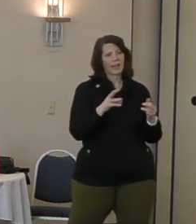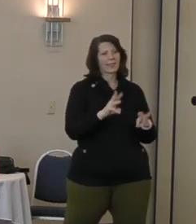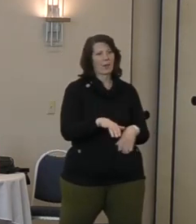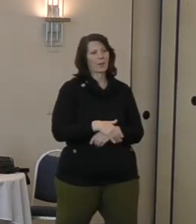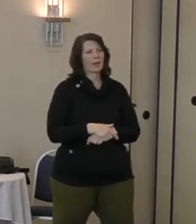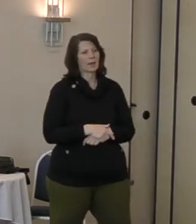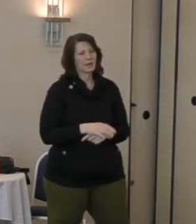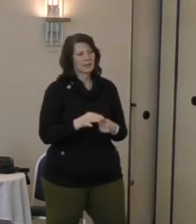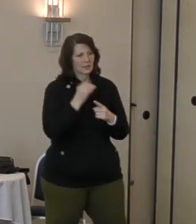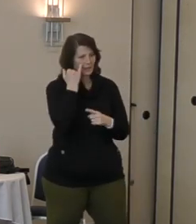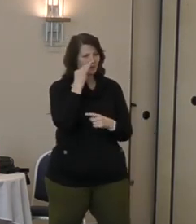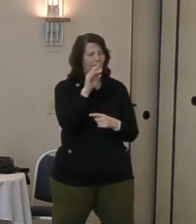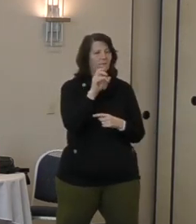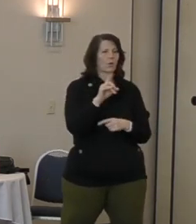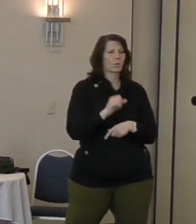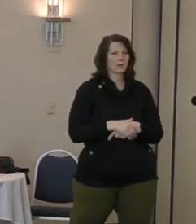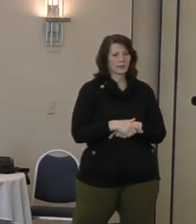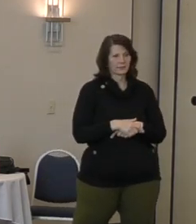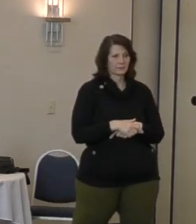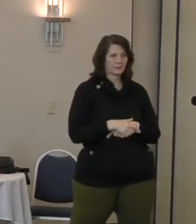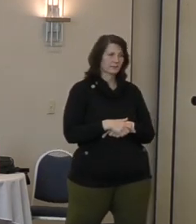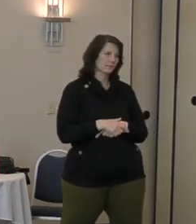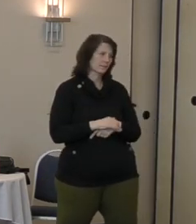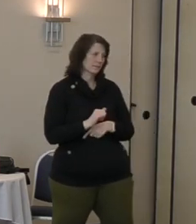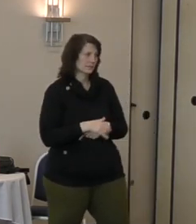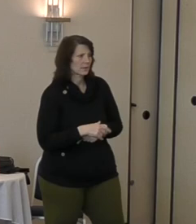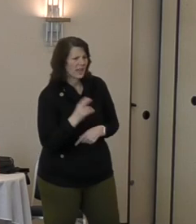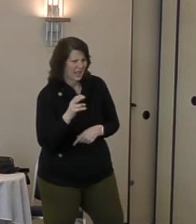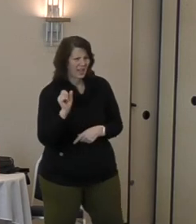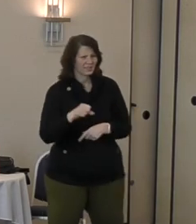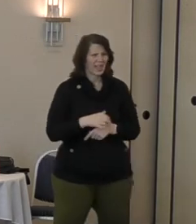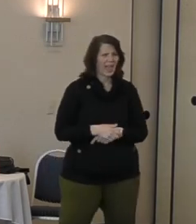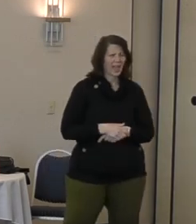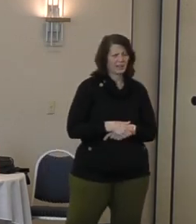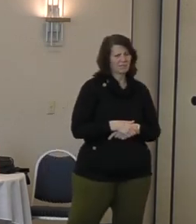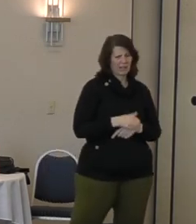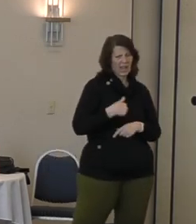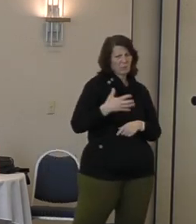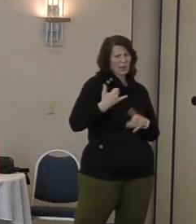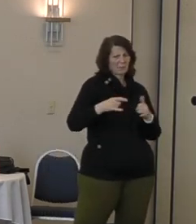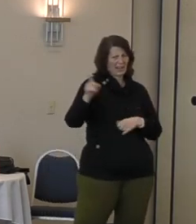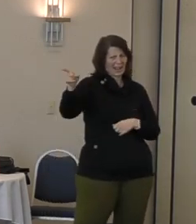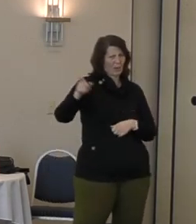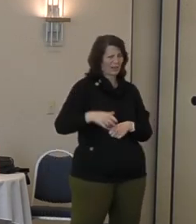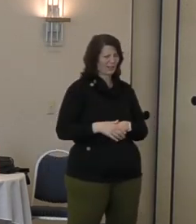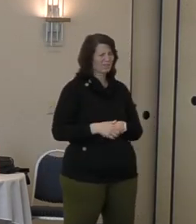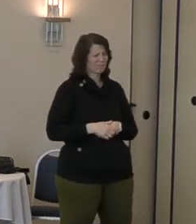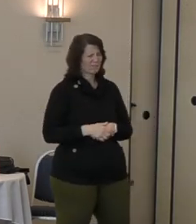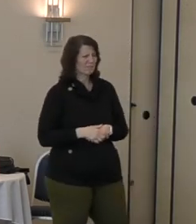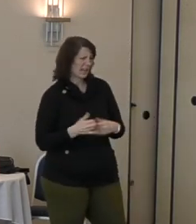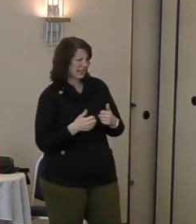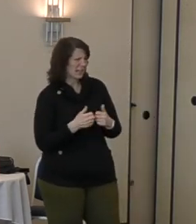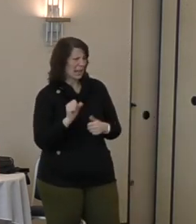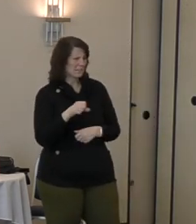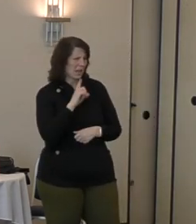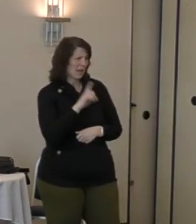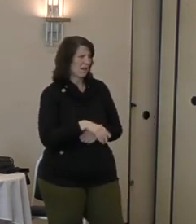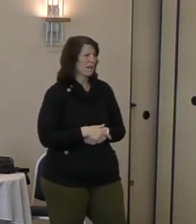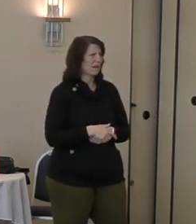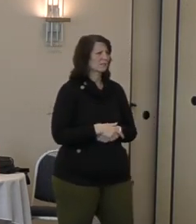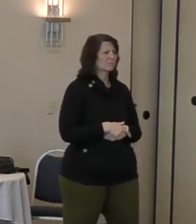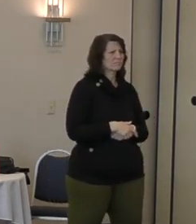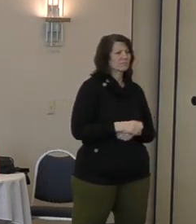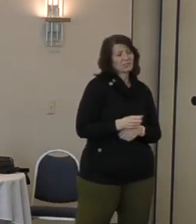right? Like, especially if you're a forward, it's like, oh, hell yeah, I'll be like out here and run up and stuff like that.